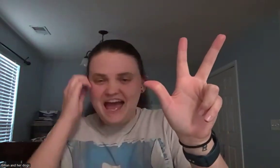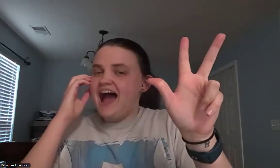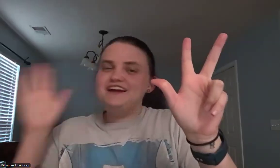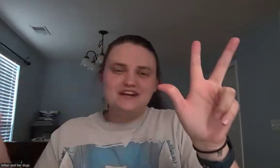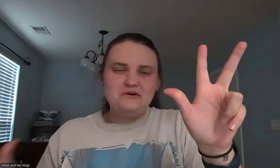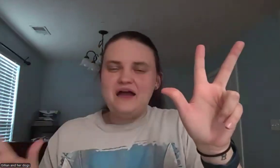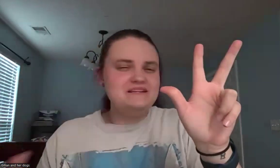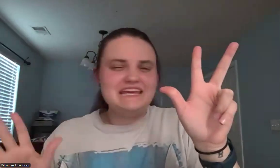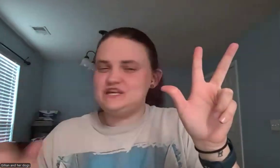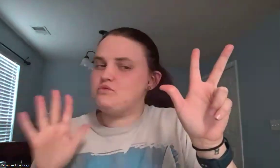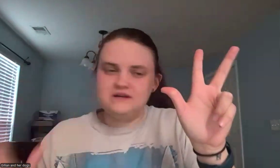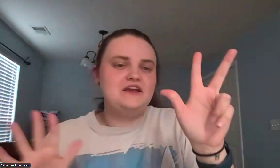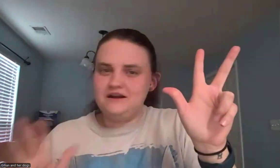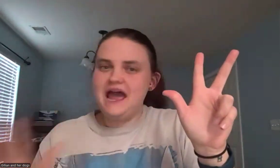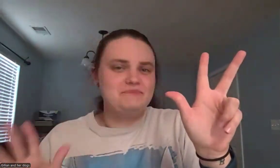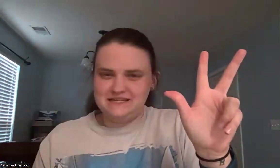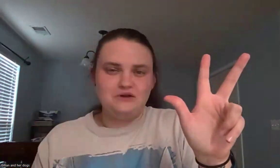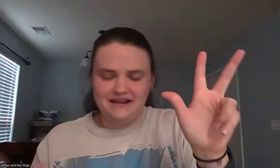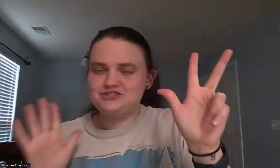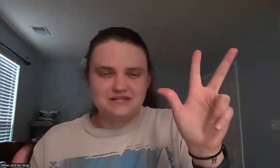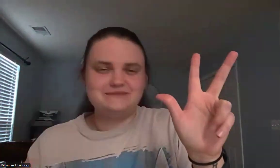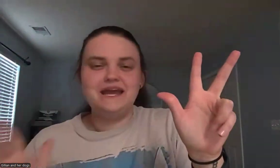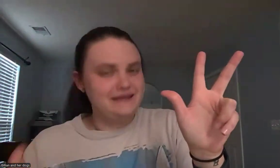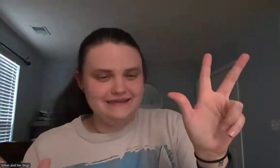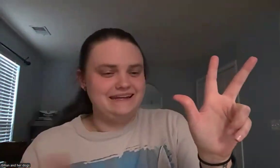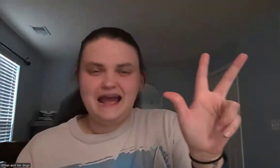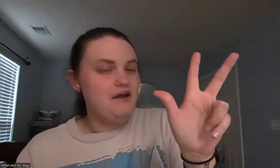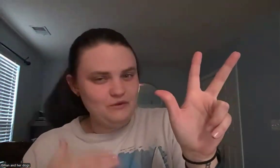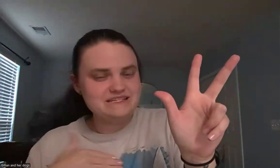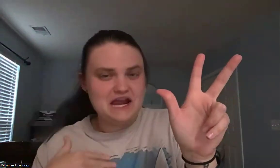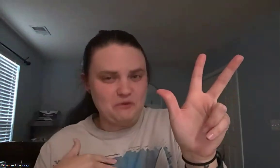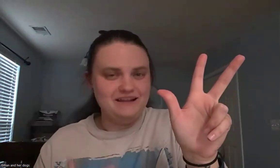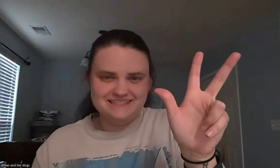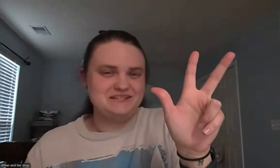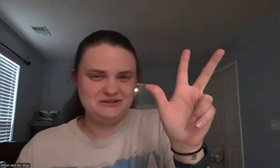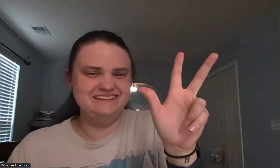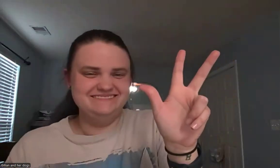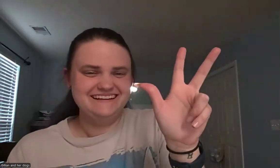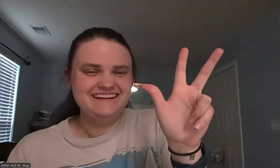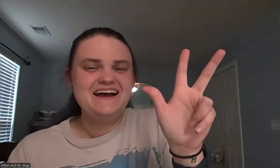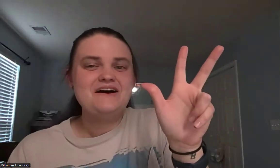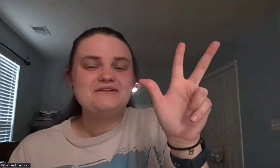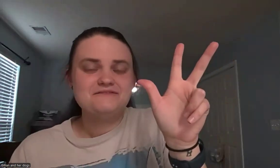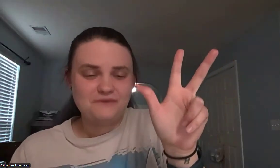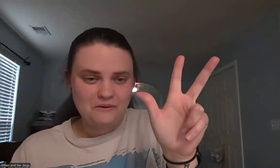I know that one, it's a really hard habit to break. Trust me, I get it. I was there once too.